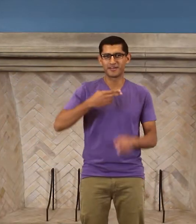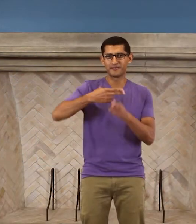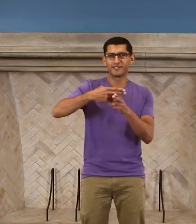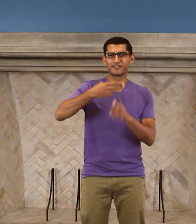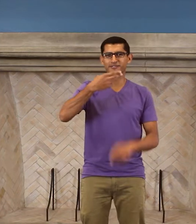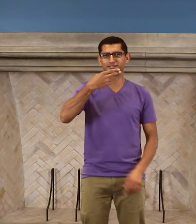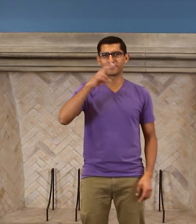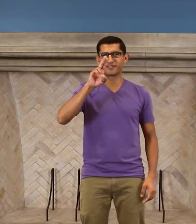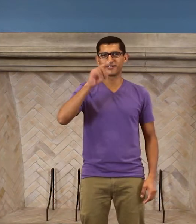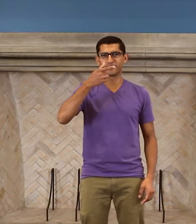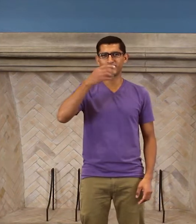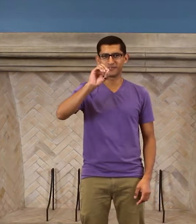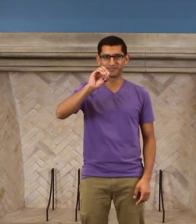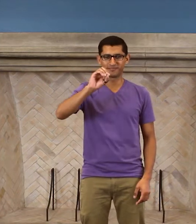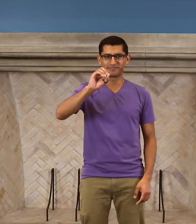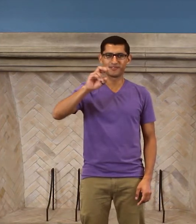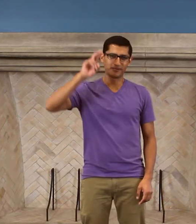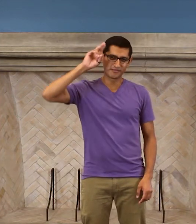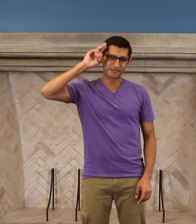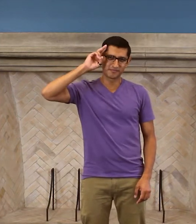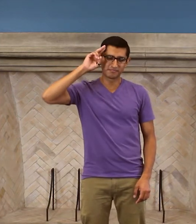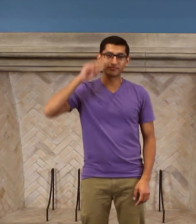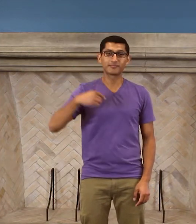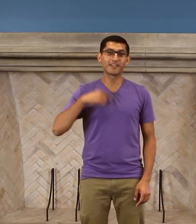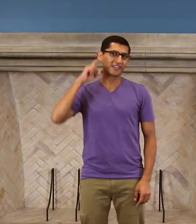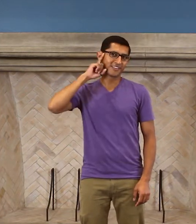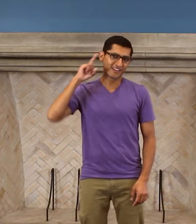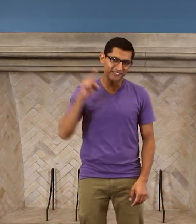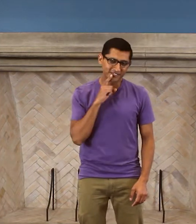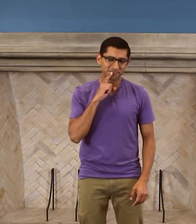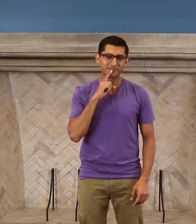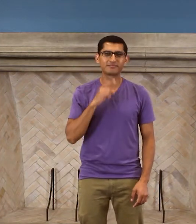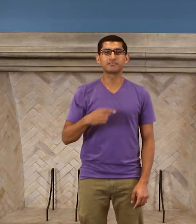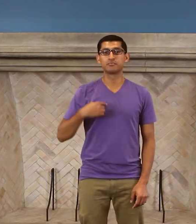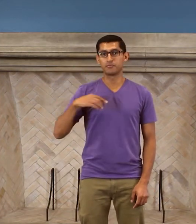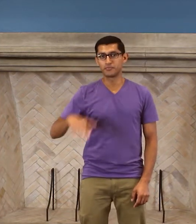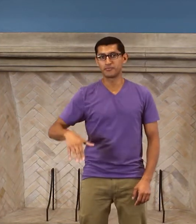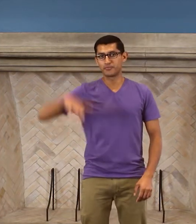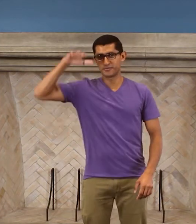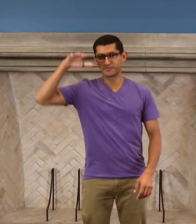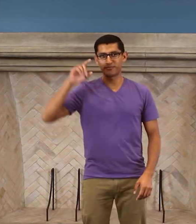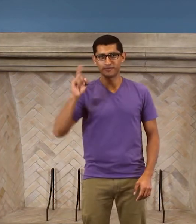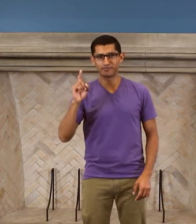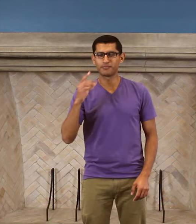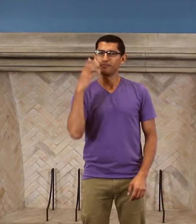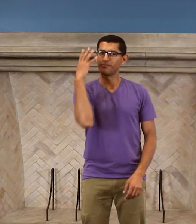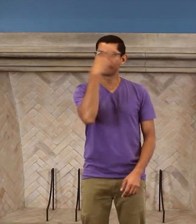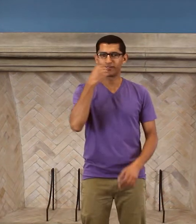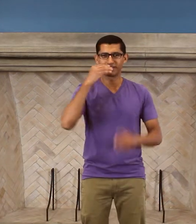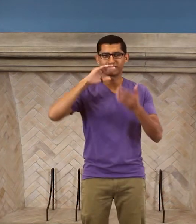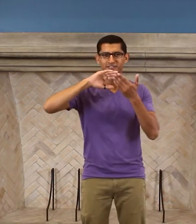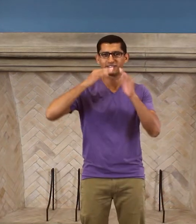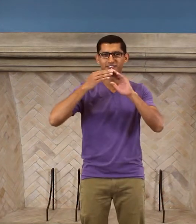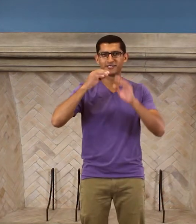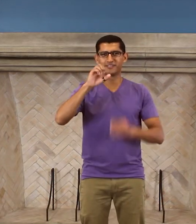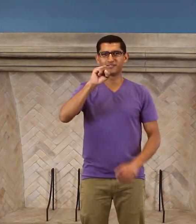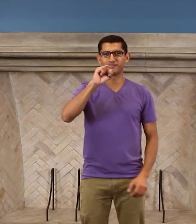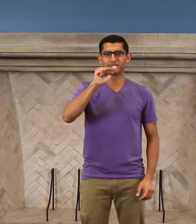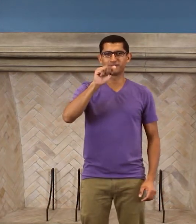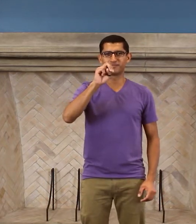Hello, my name is Hugo. This is my sign name. I am deaf. I was raised here in the